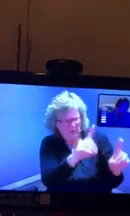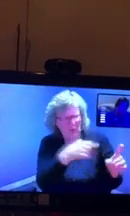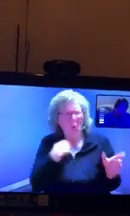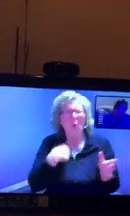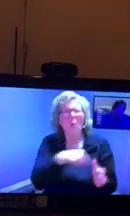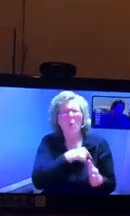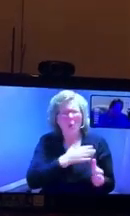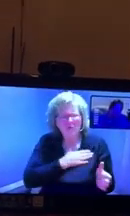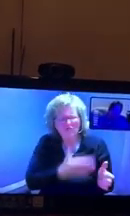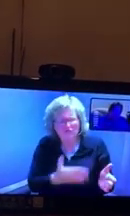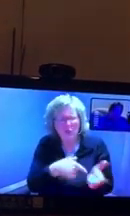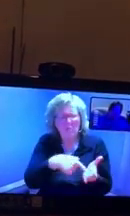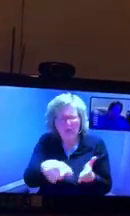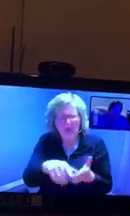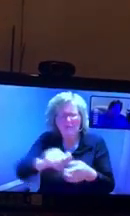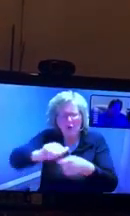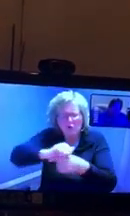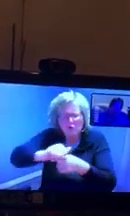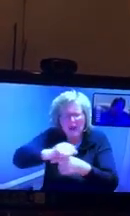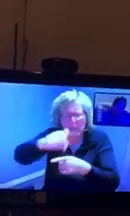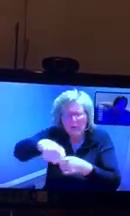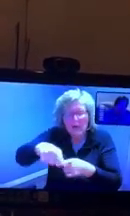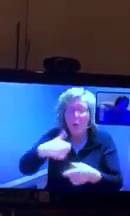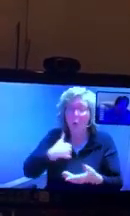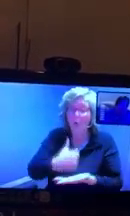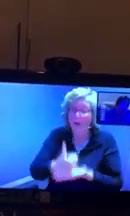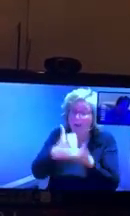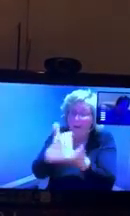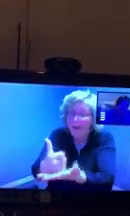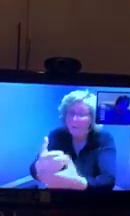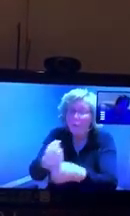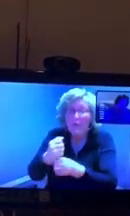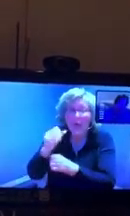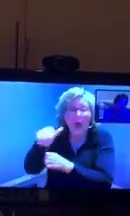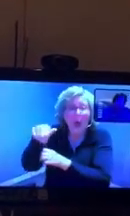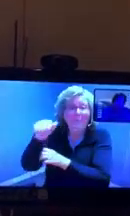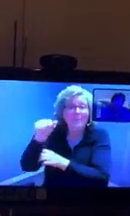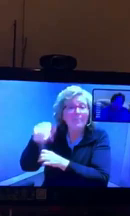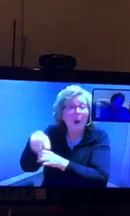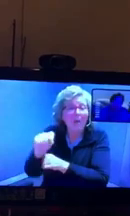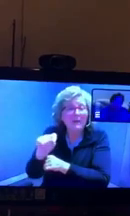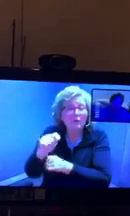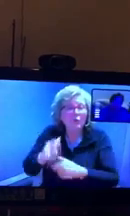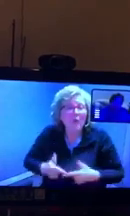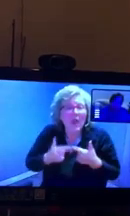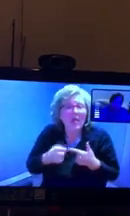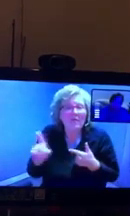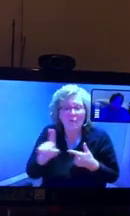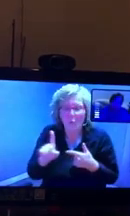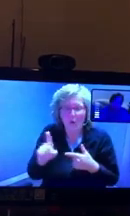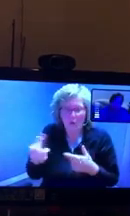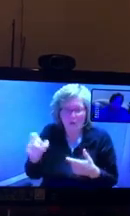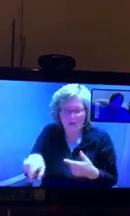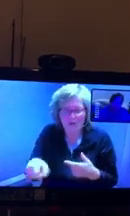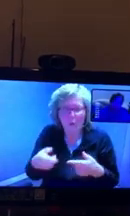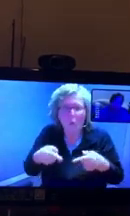We'll help you get an apartment while you're learning what you need to learn to start a new life for yourself. See, we want to be that